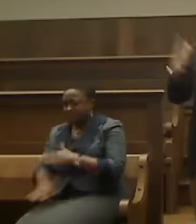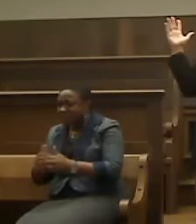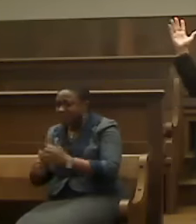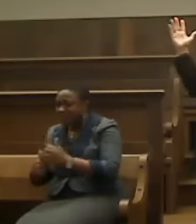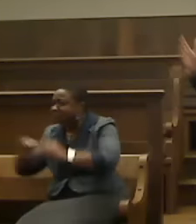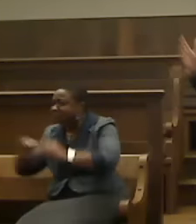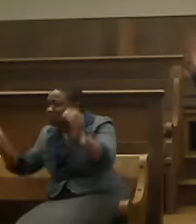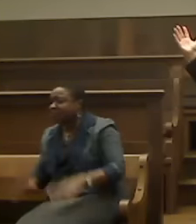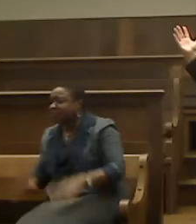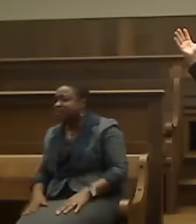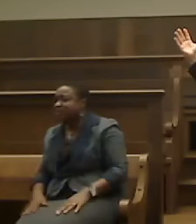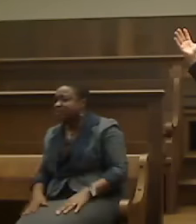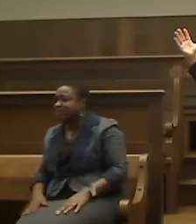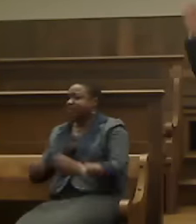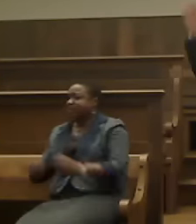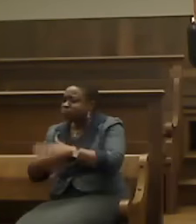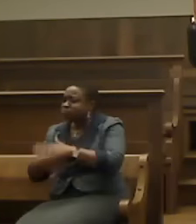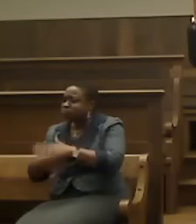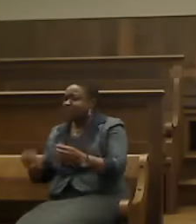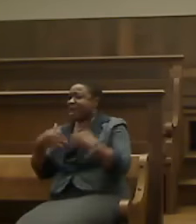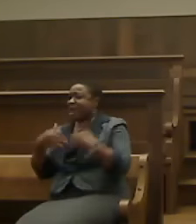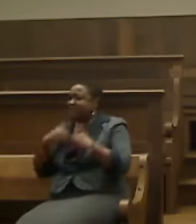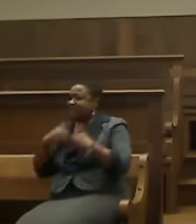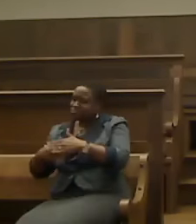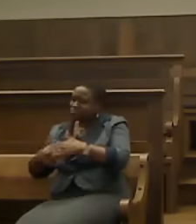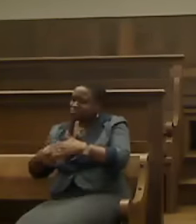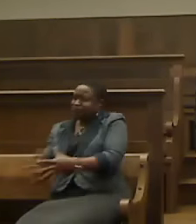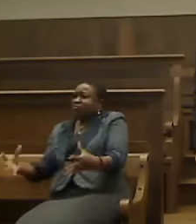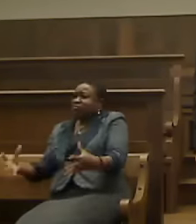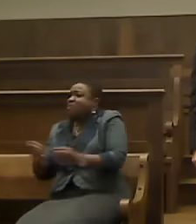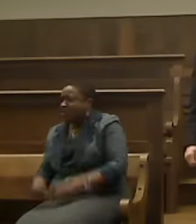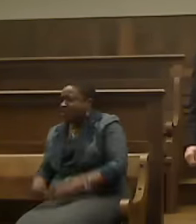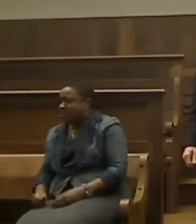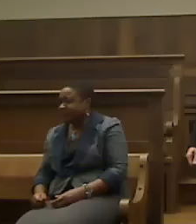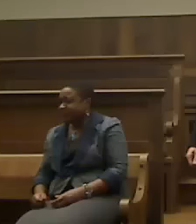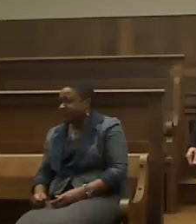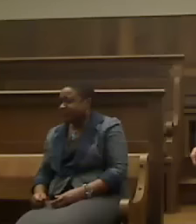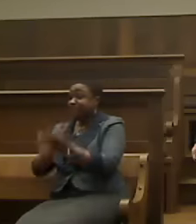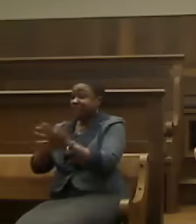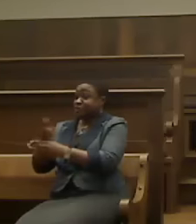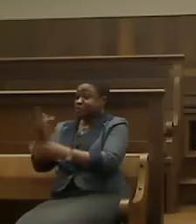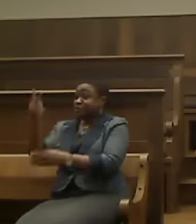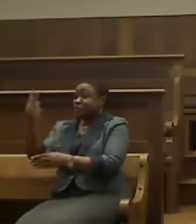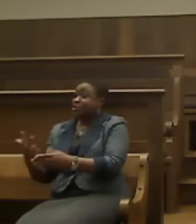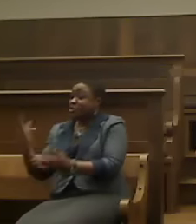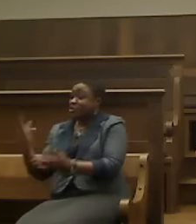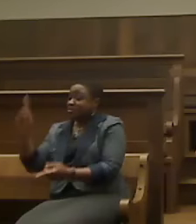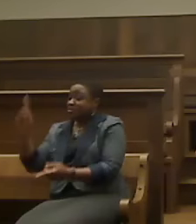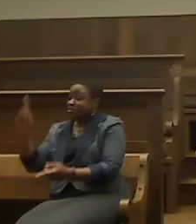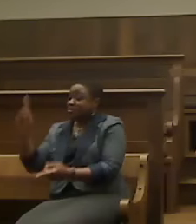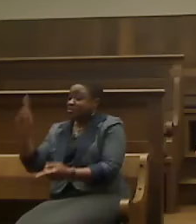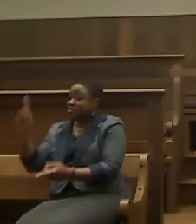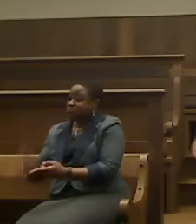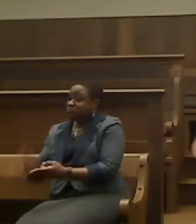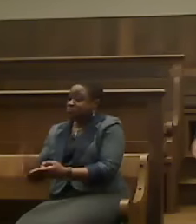higher conception rate, higher litter size, 2/3 reduction in medicine use and antibiotics, just